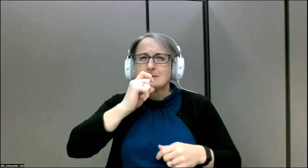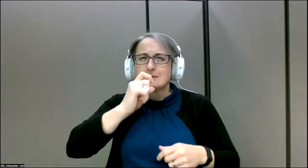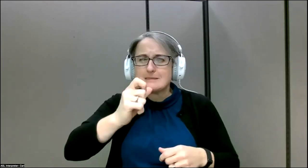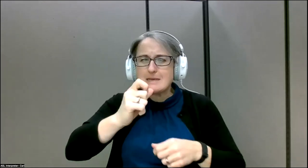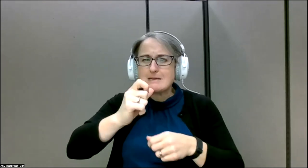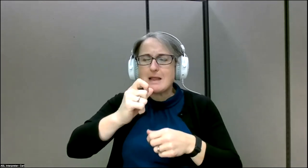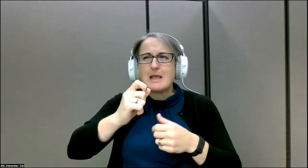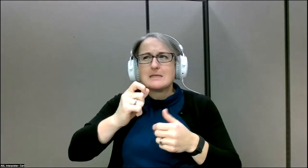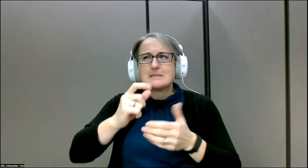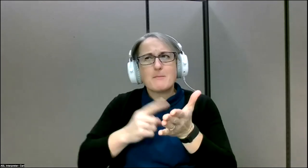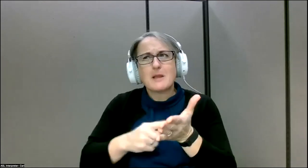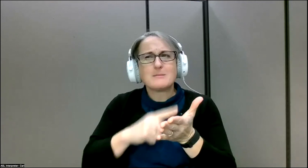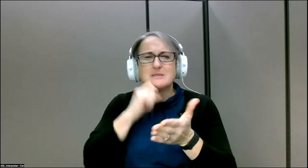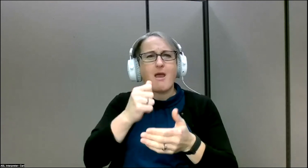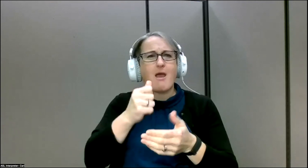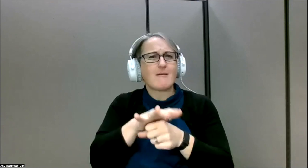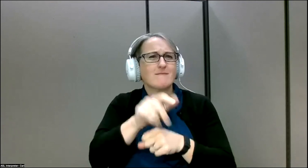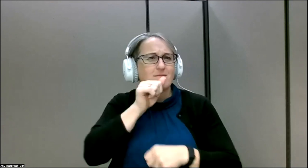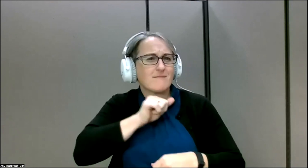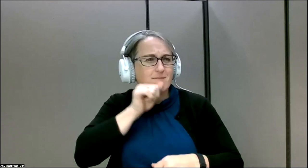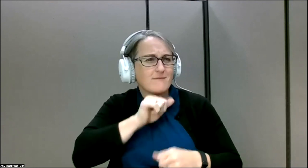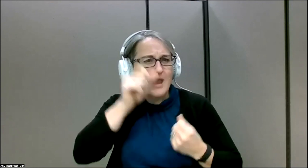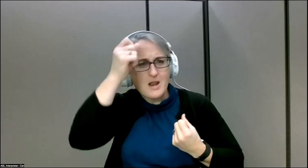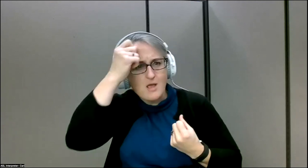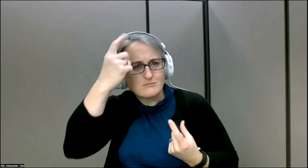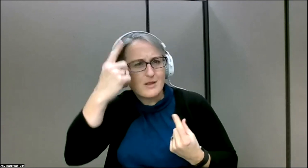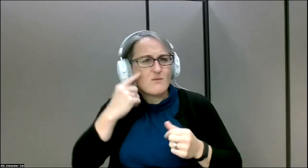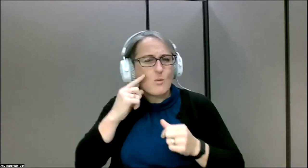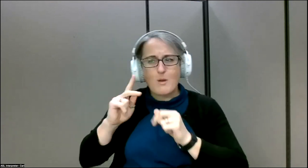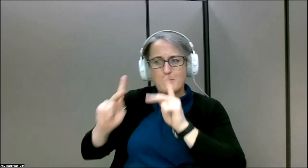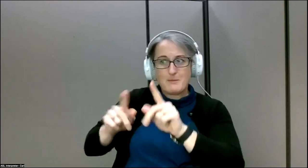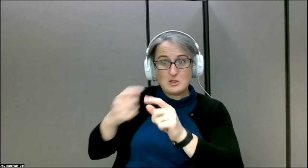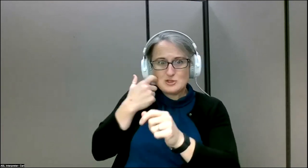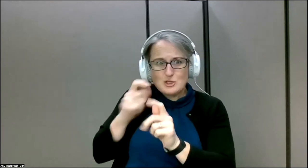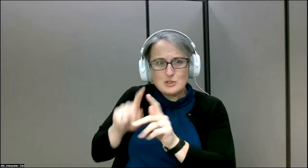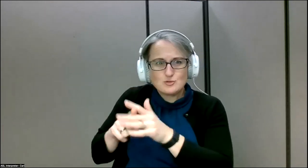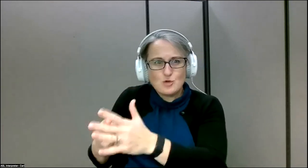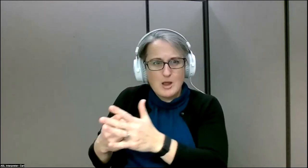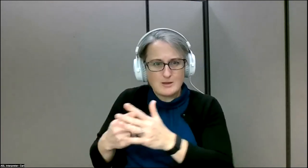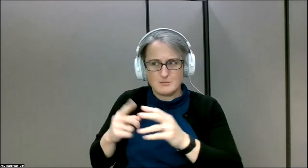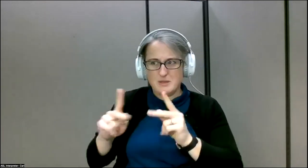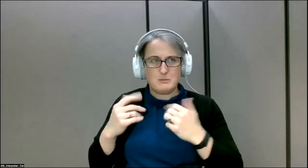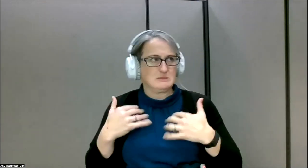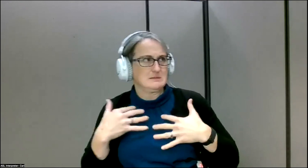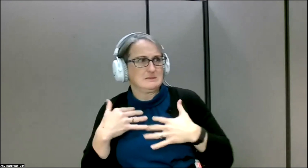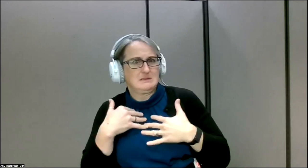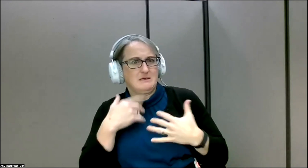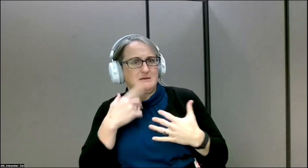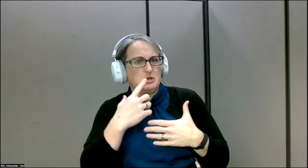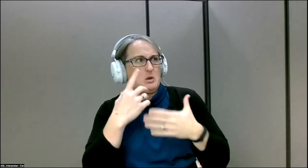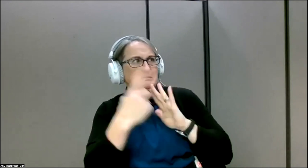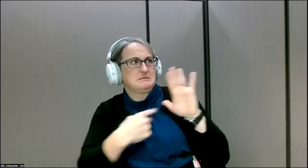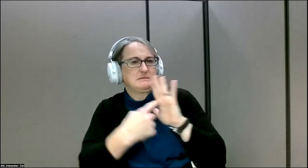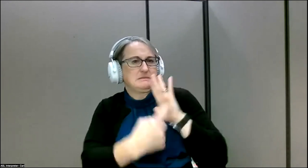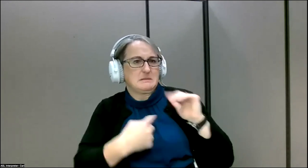starting out and trying, right? And a lot of people are scared that they're going to be shouted down. And so if you want to include